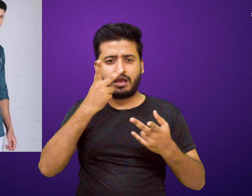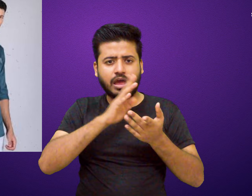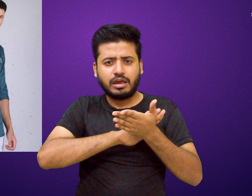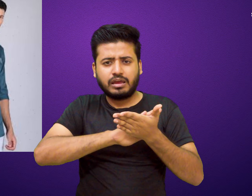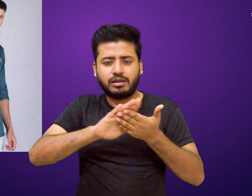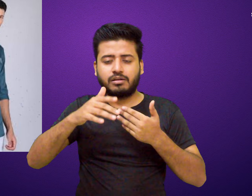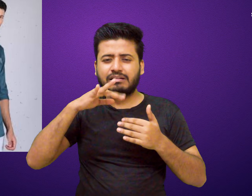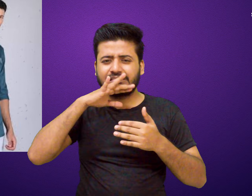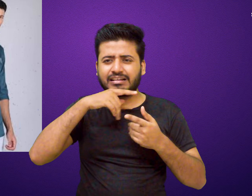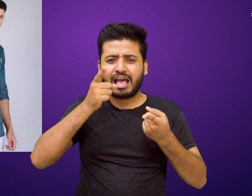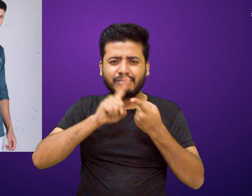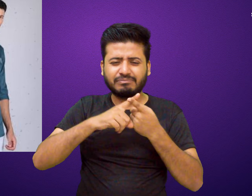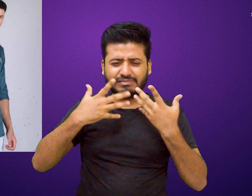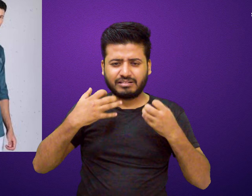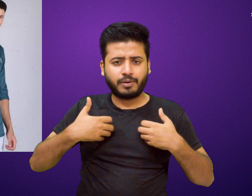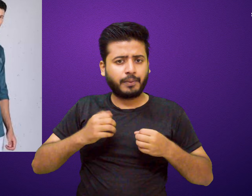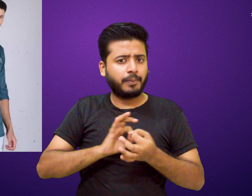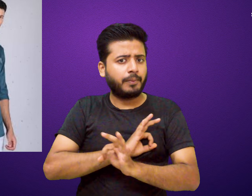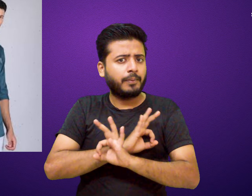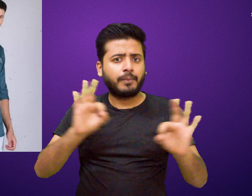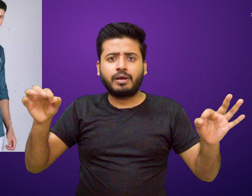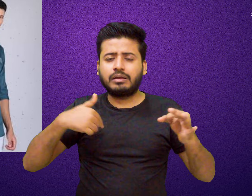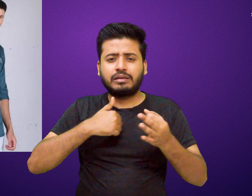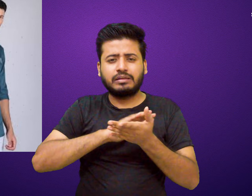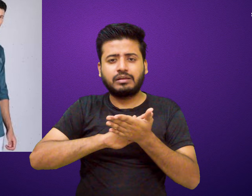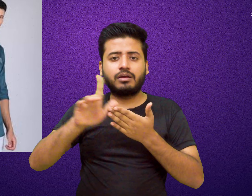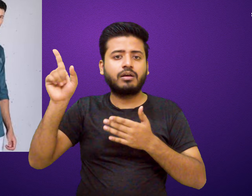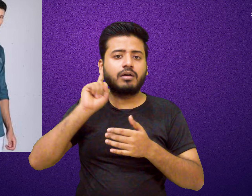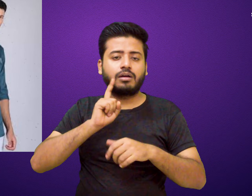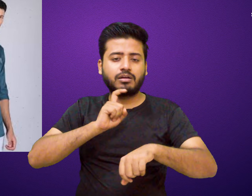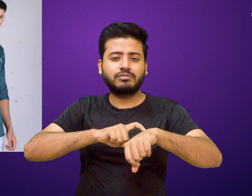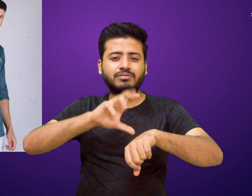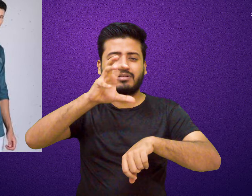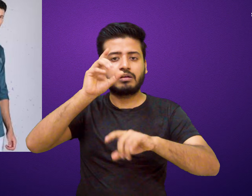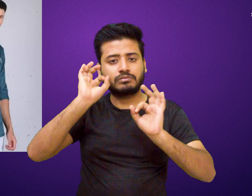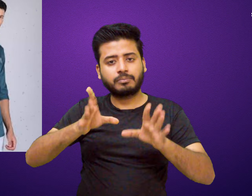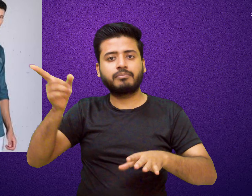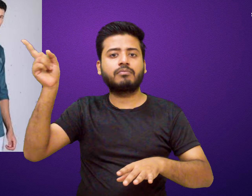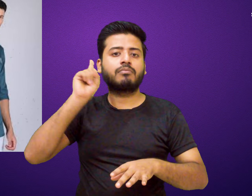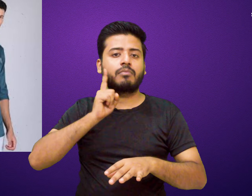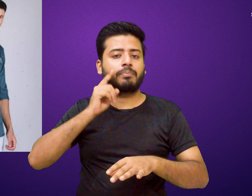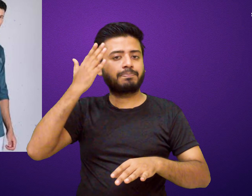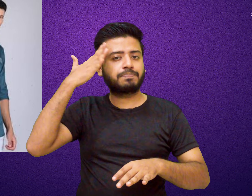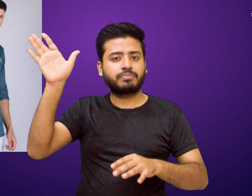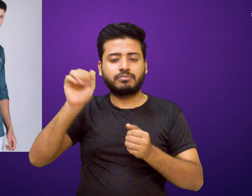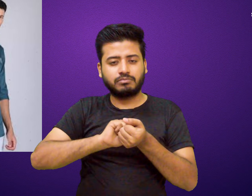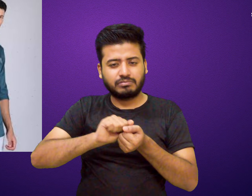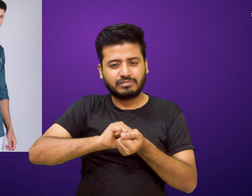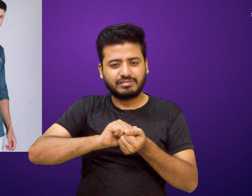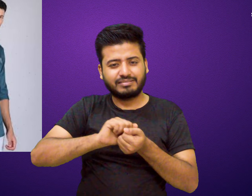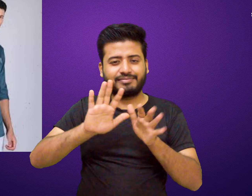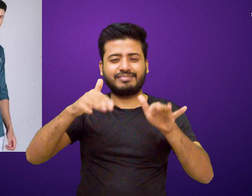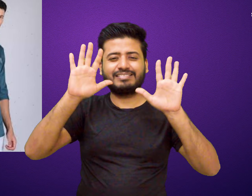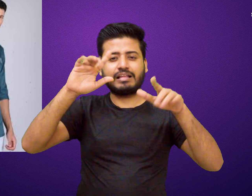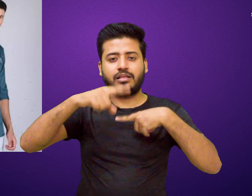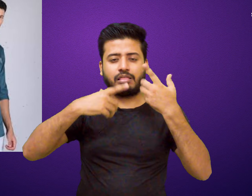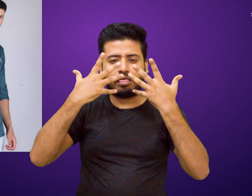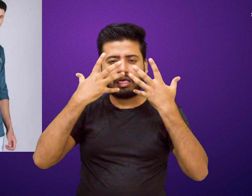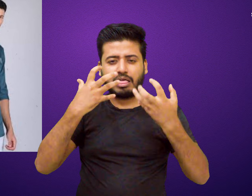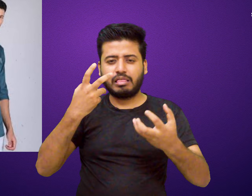Amazon.in, it has an ultra-soft and super absorbent design. Known for its non-scratching technology, this microfiber cloth